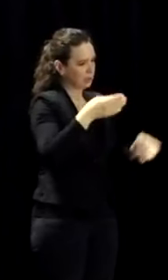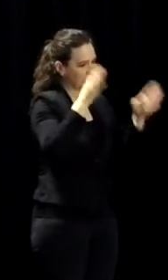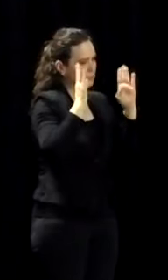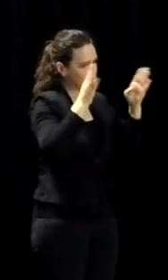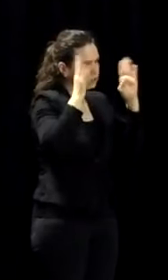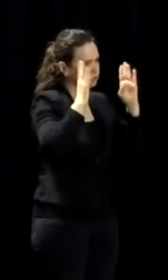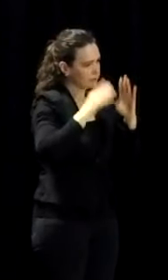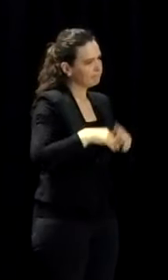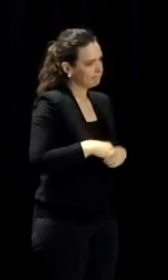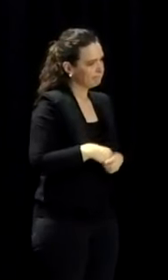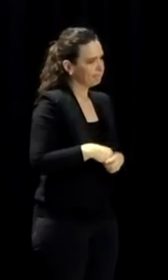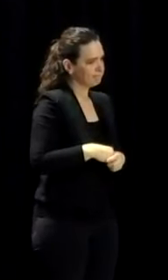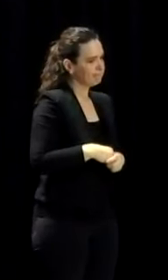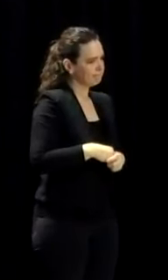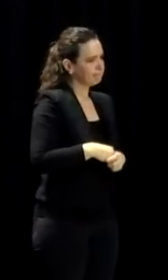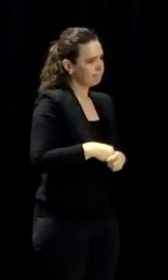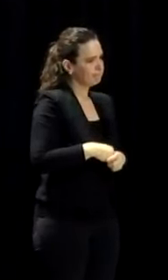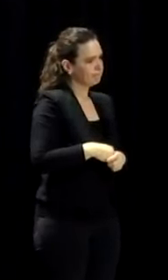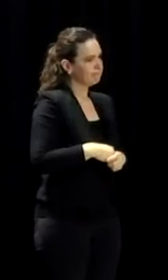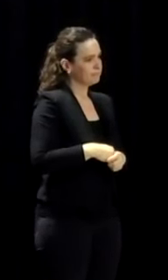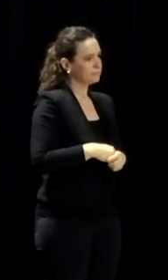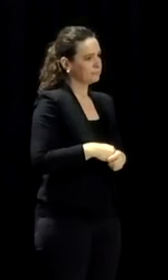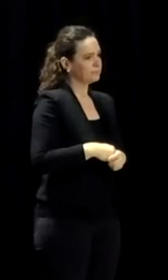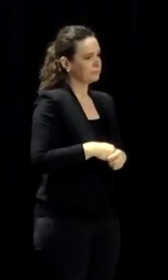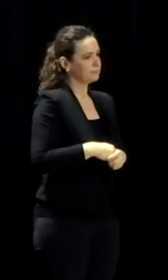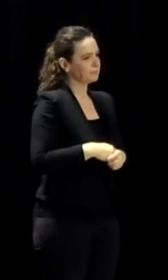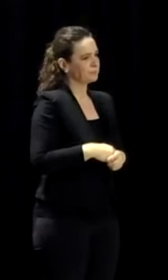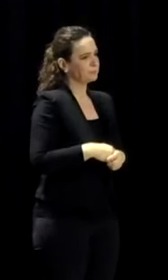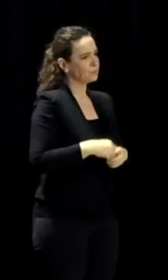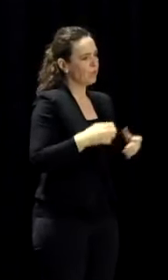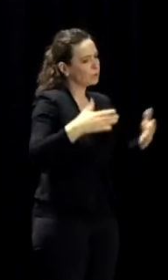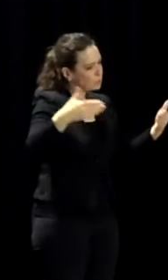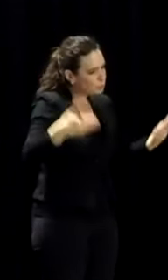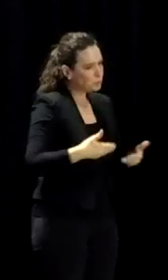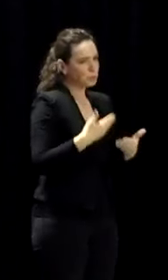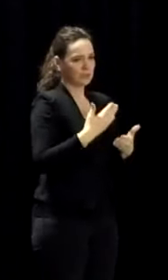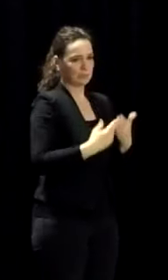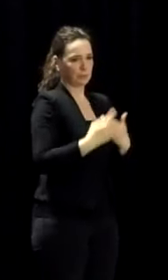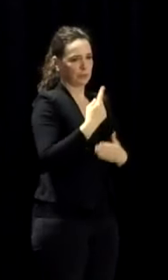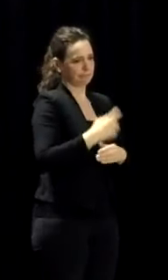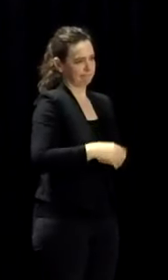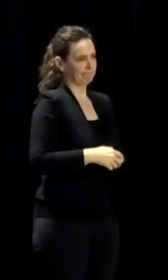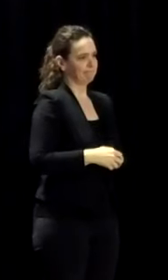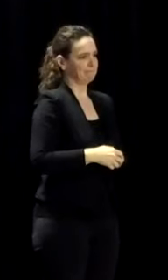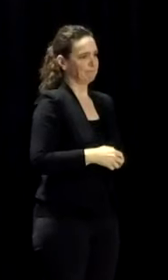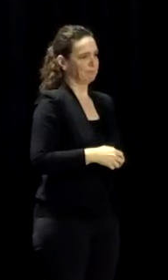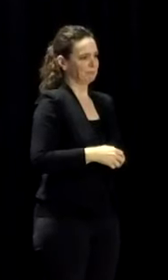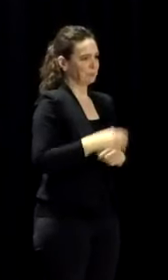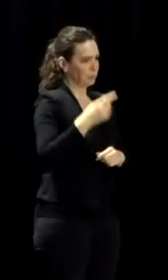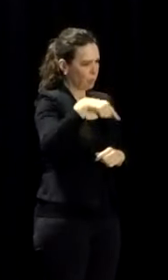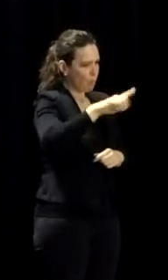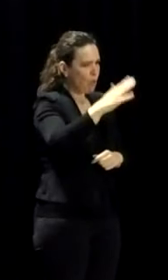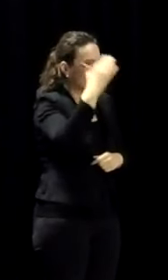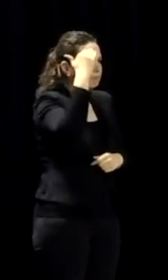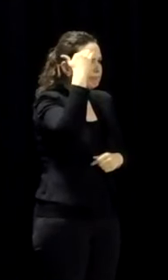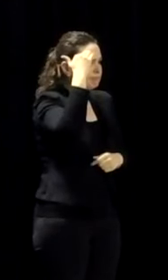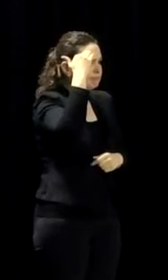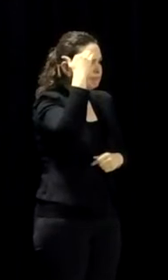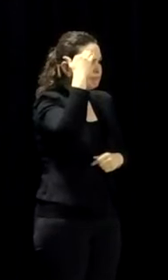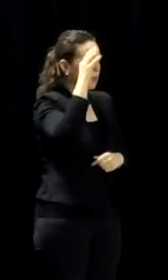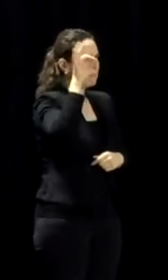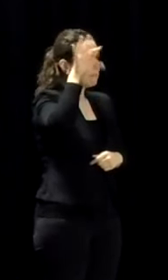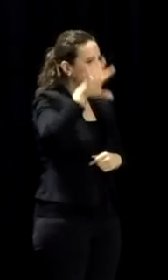With that, I want to take this opportunity to introduce someone who we all listen to, Pastor Darren Jaime from People's AME